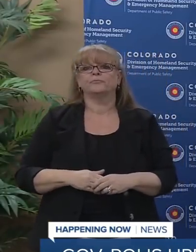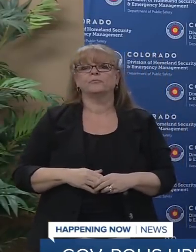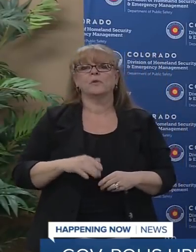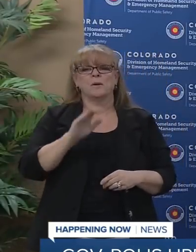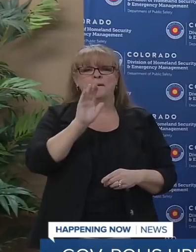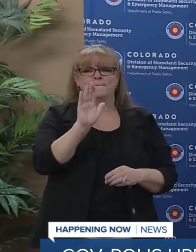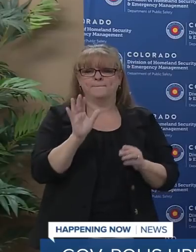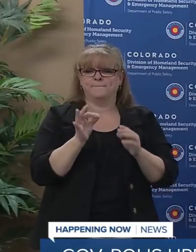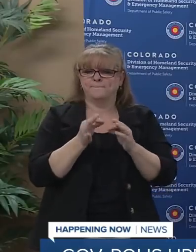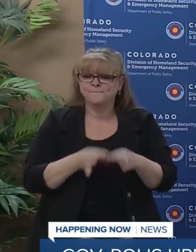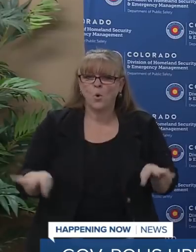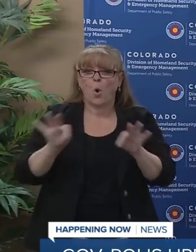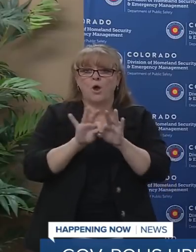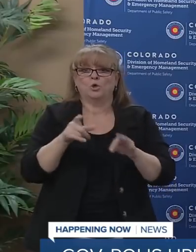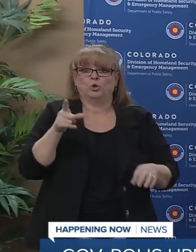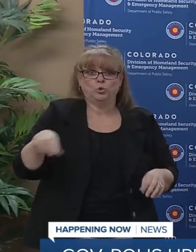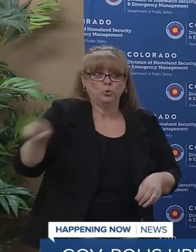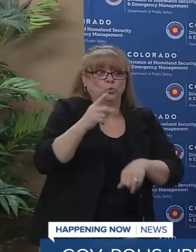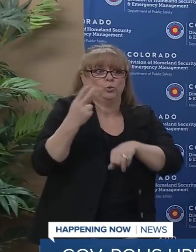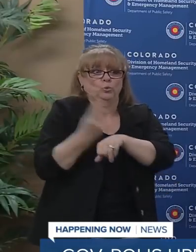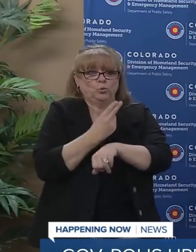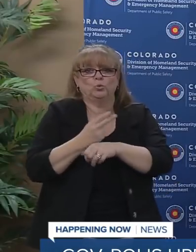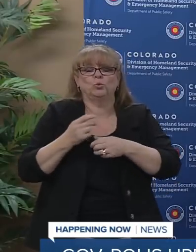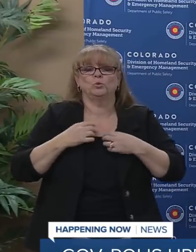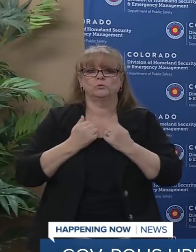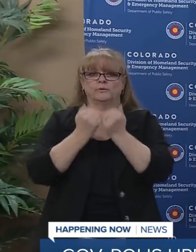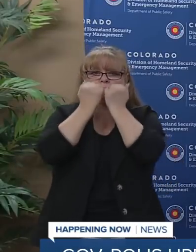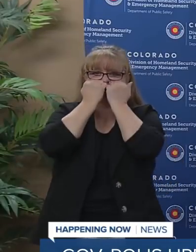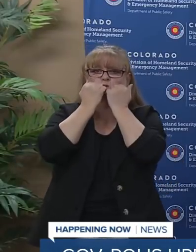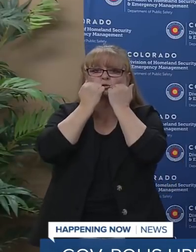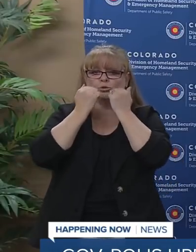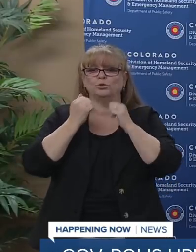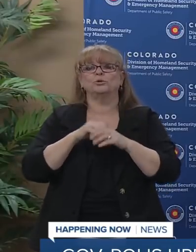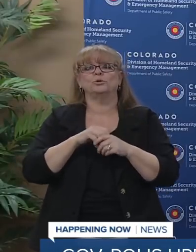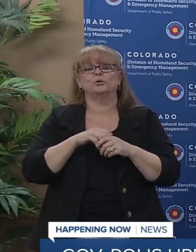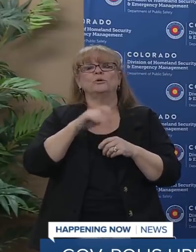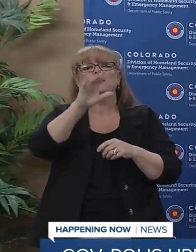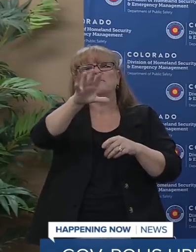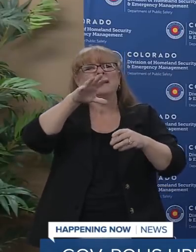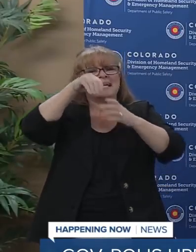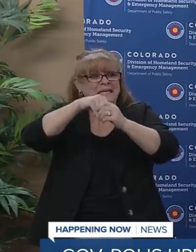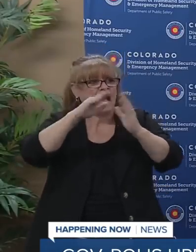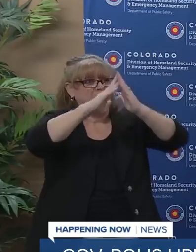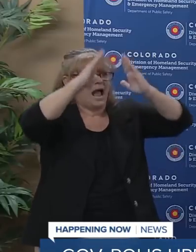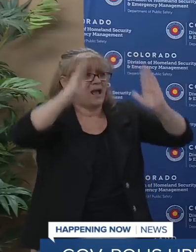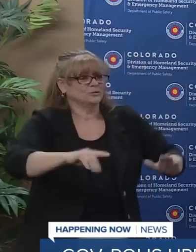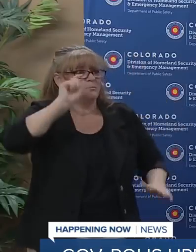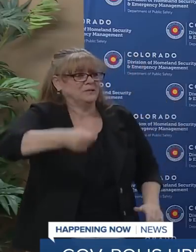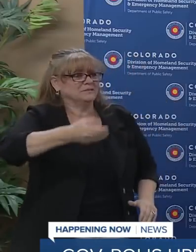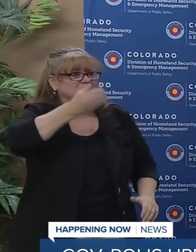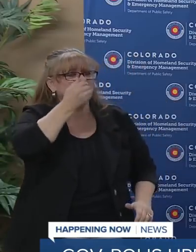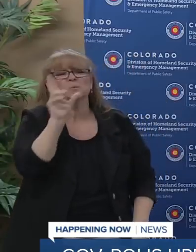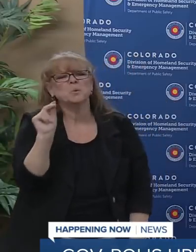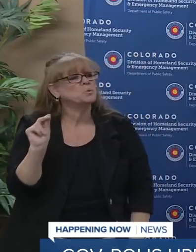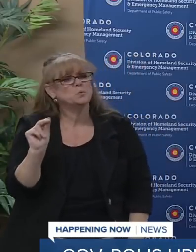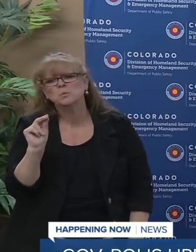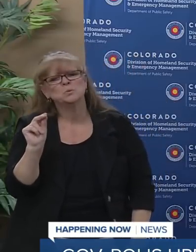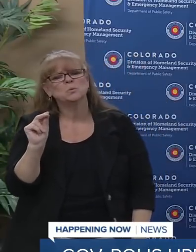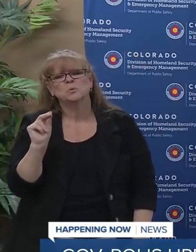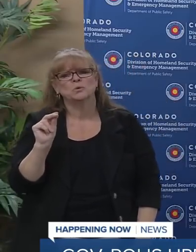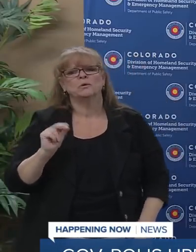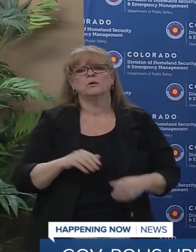over your nose and mouth, when you go out, you're not going to wear these around the house, right? Nor are they sufficient if you have a family member who has COVID. You